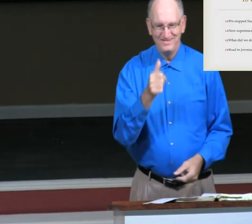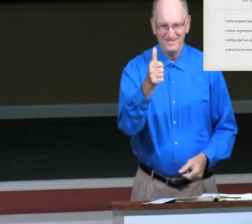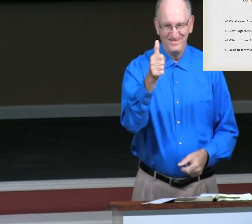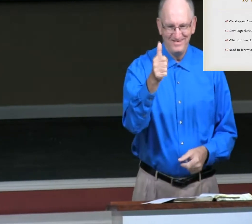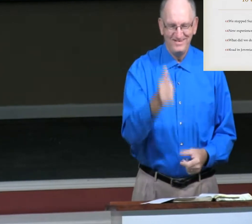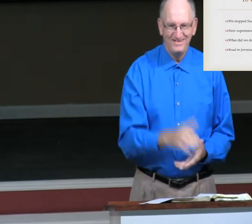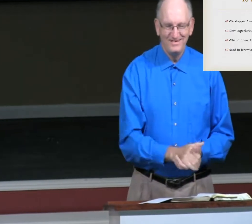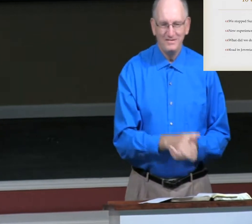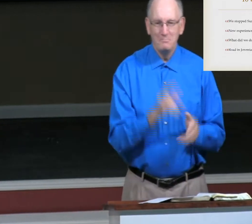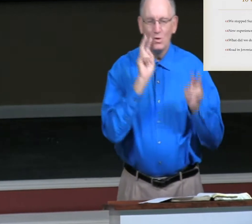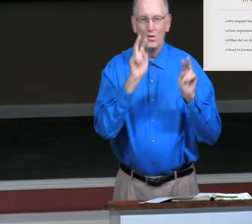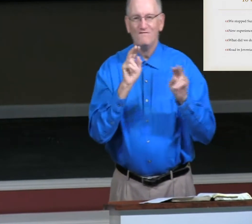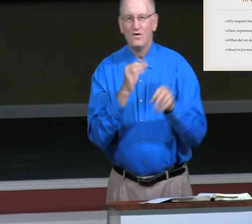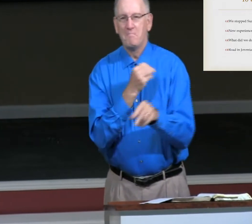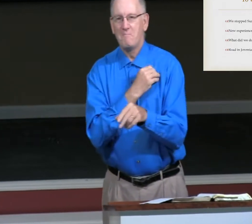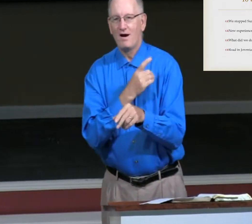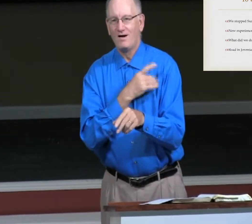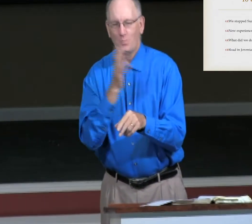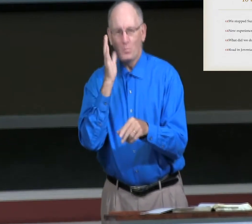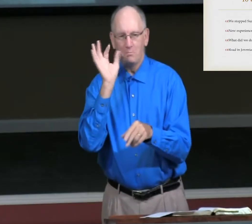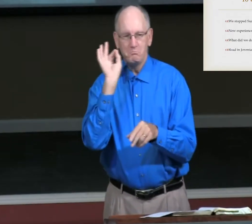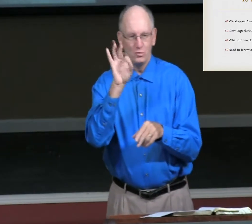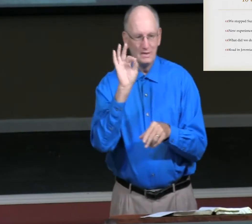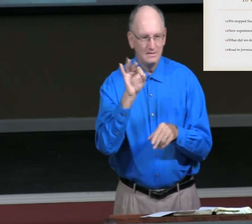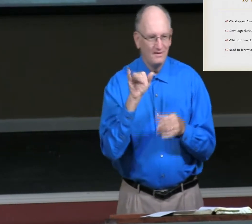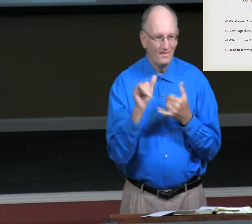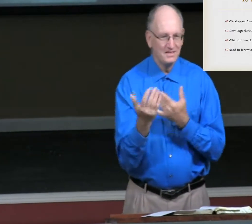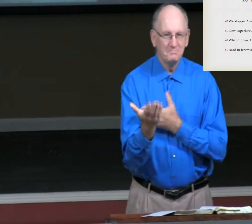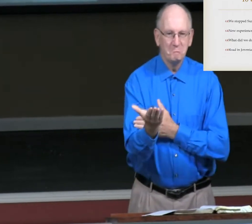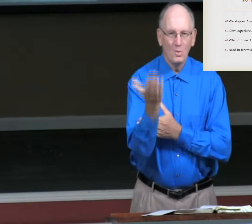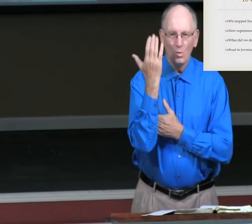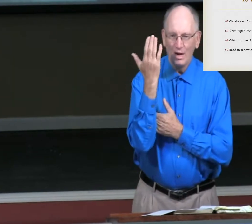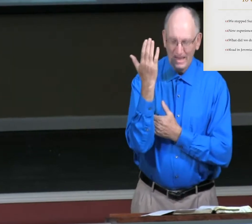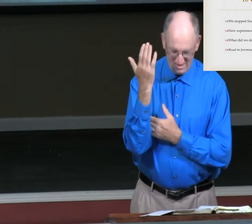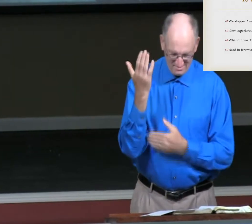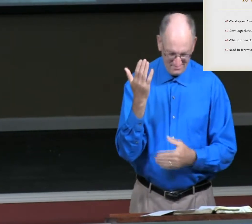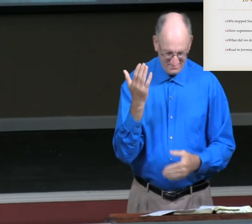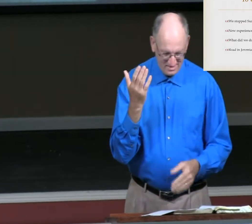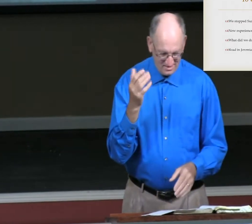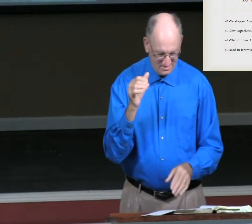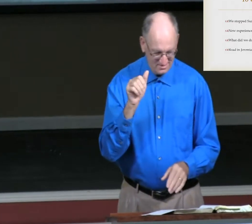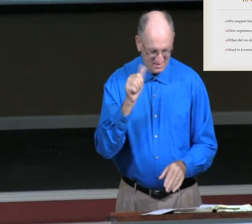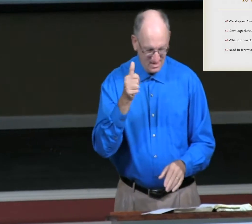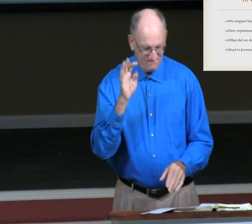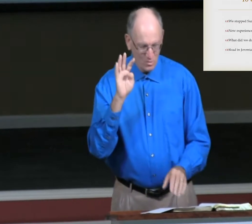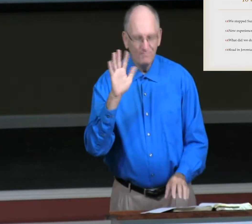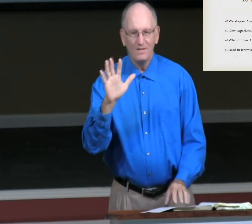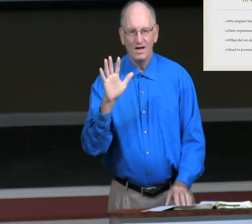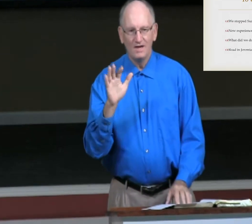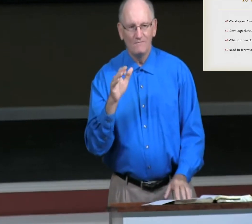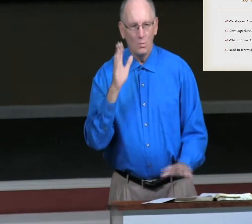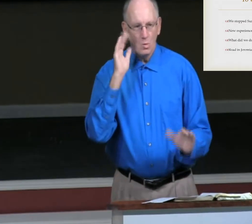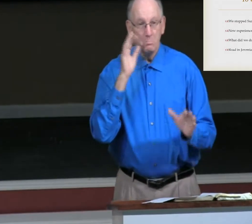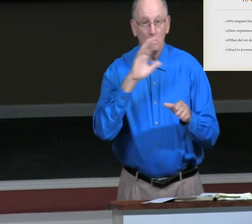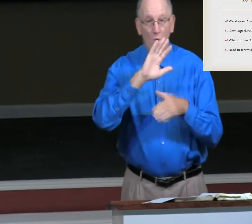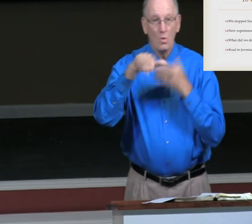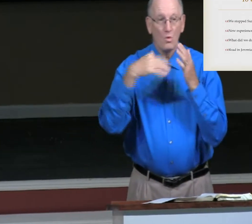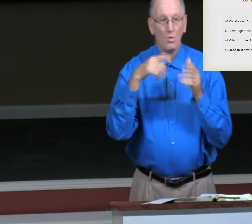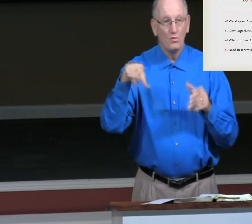situation happened, we stopped. Michael, hello, look forward to seeing you preach this morning at 10:45. So